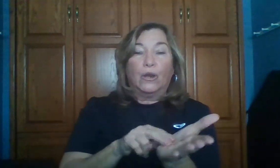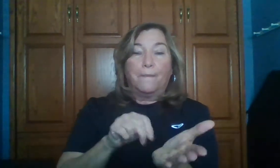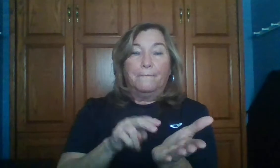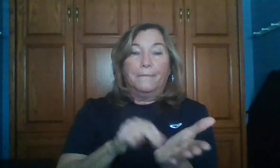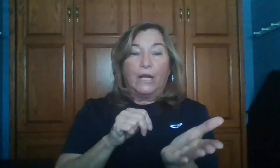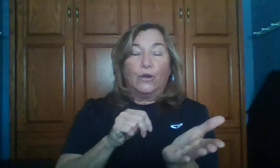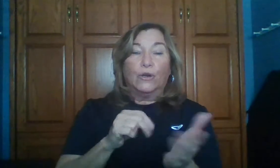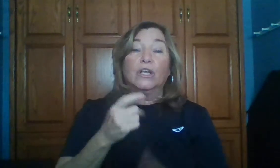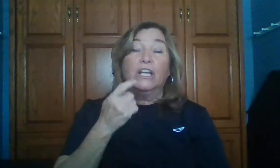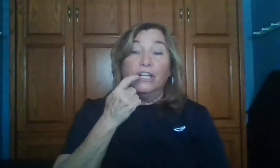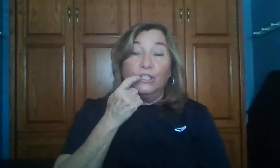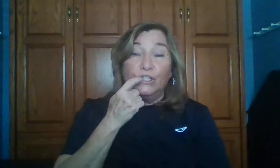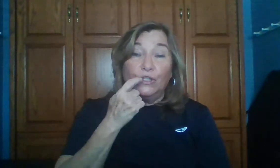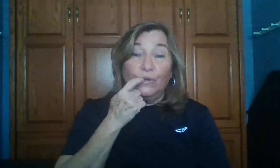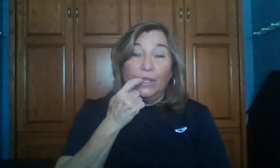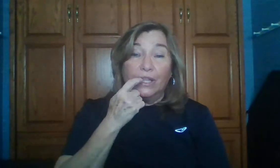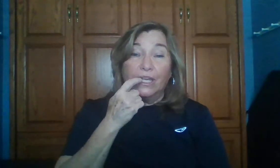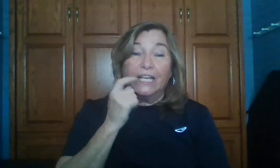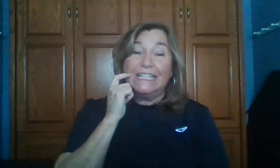Tooth. Teeth.